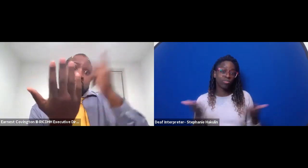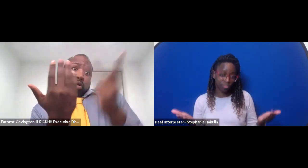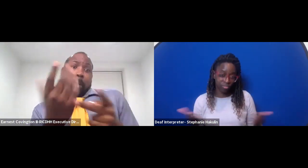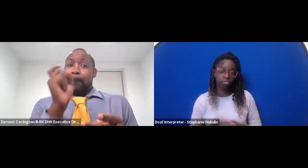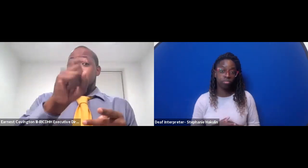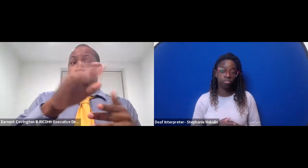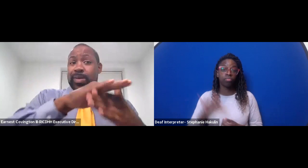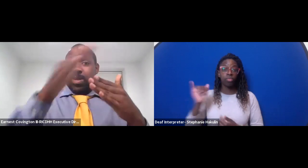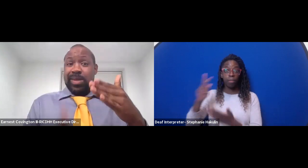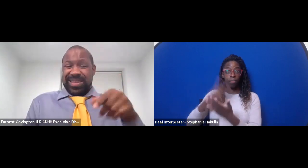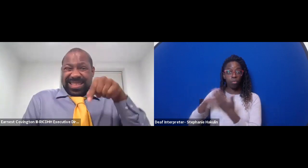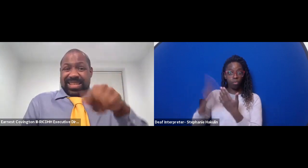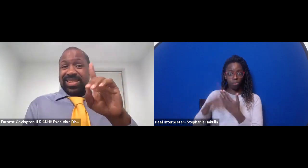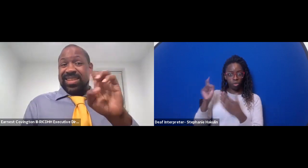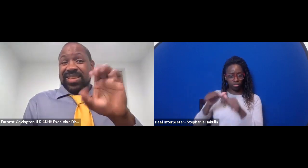unfortunately,